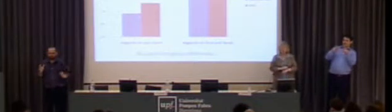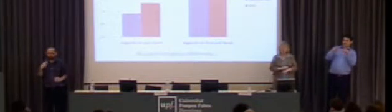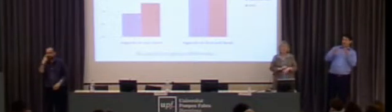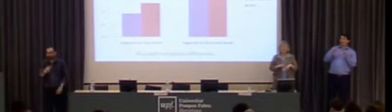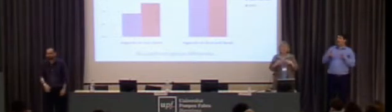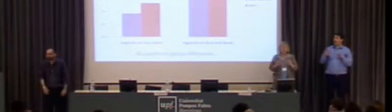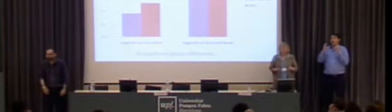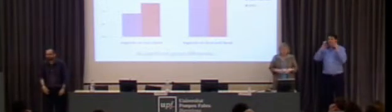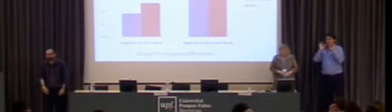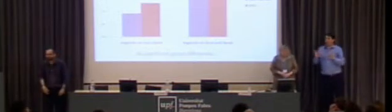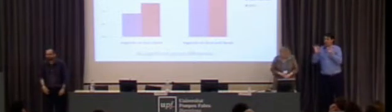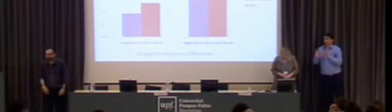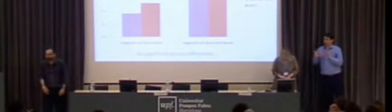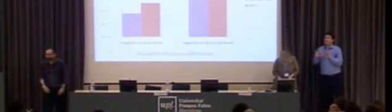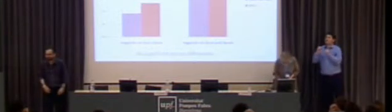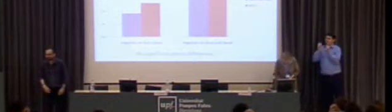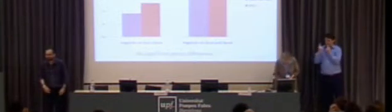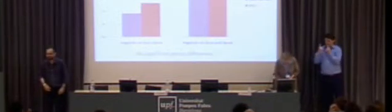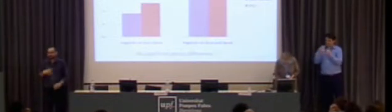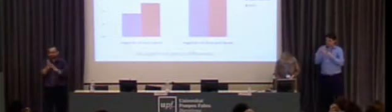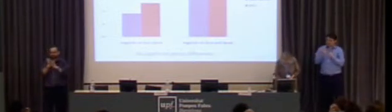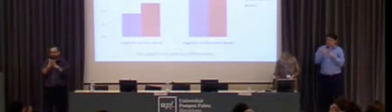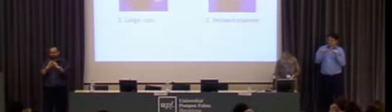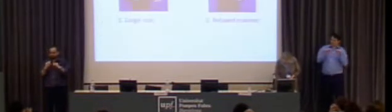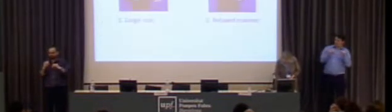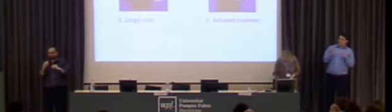saw with the right hemisphere stroke group.